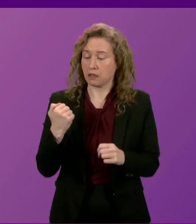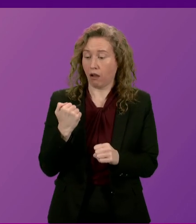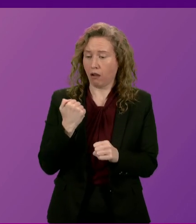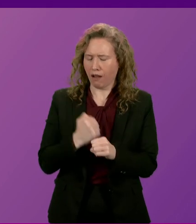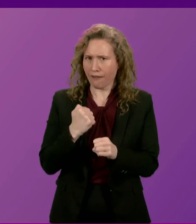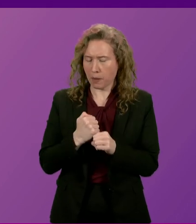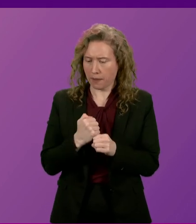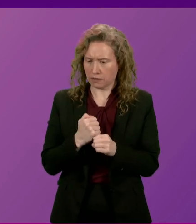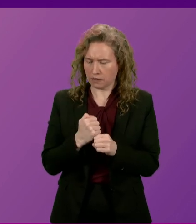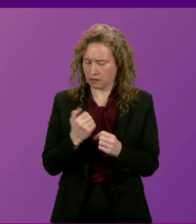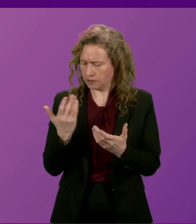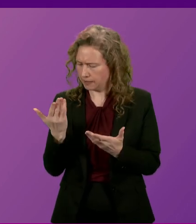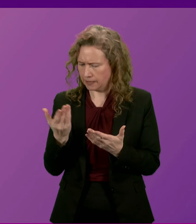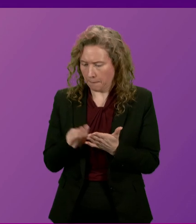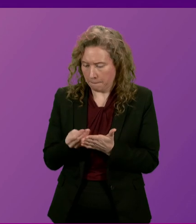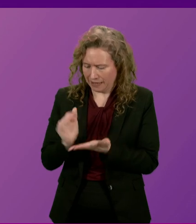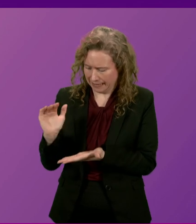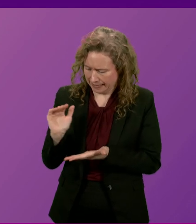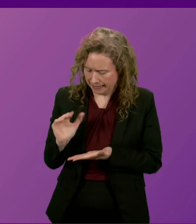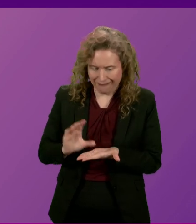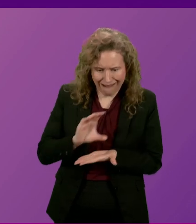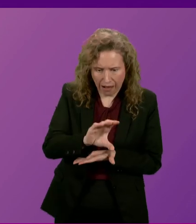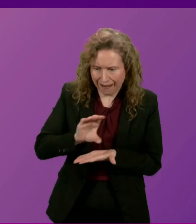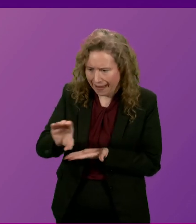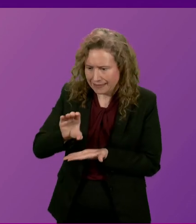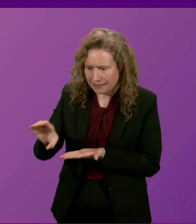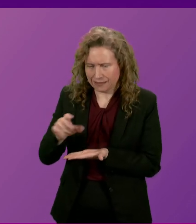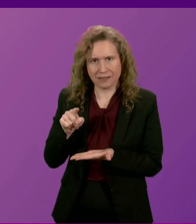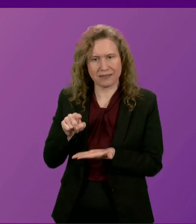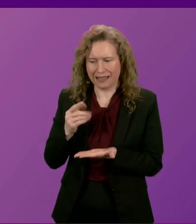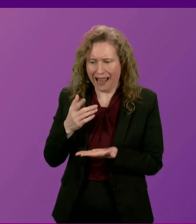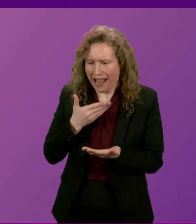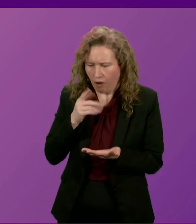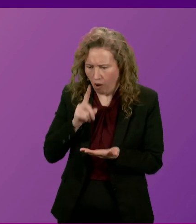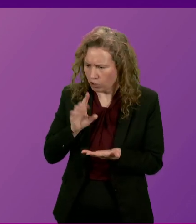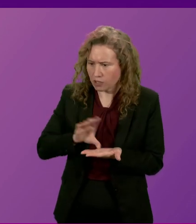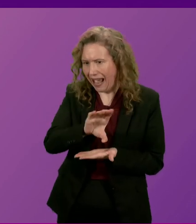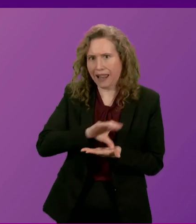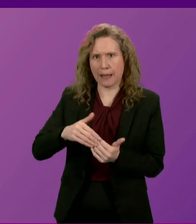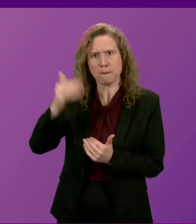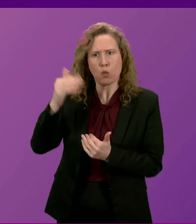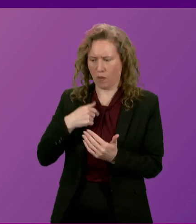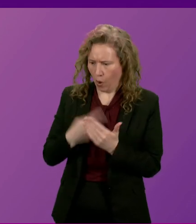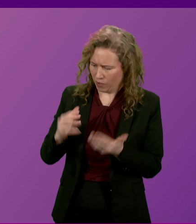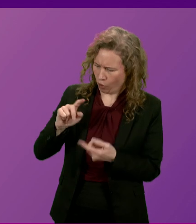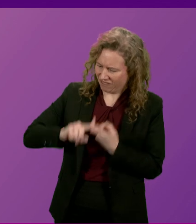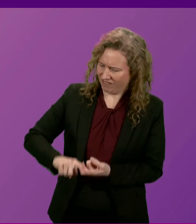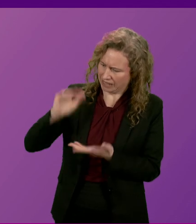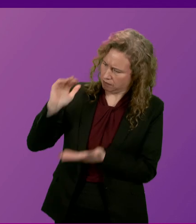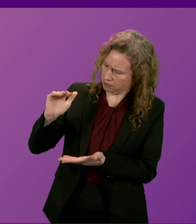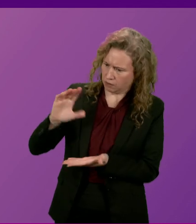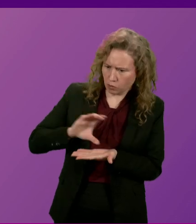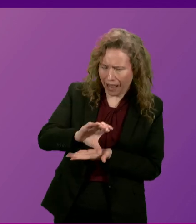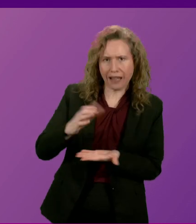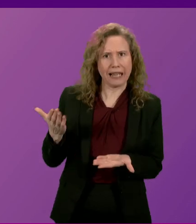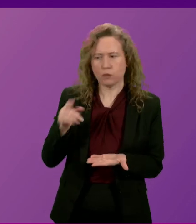can only allocate the resources that it has at its disposal. And we are allocating a record amount of funding.